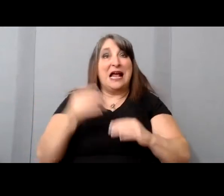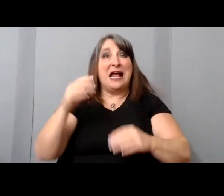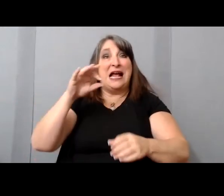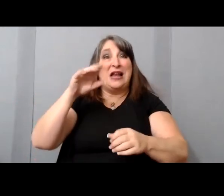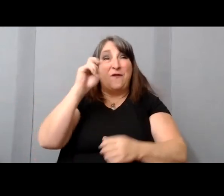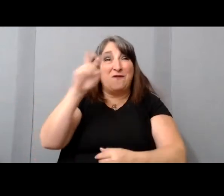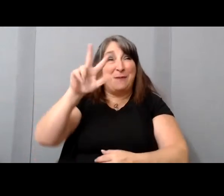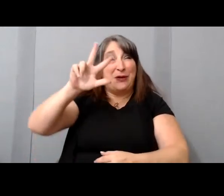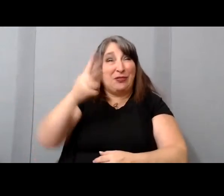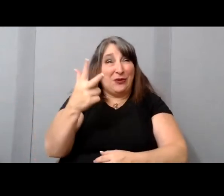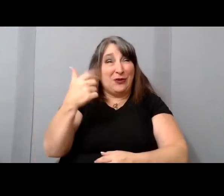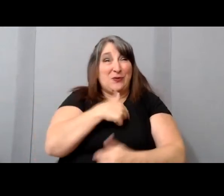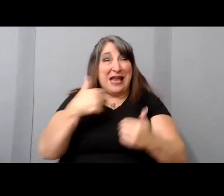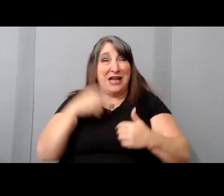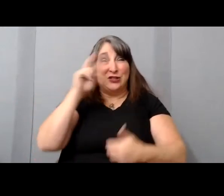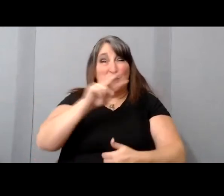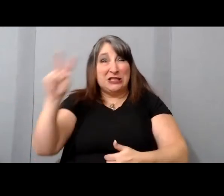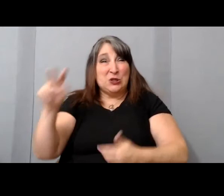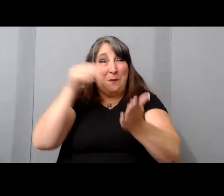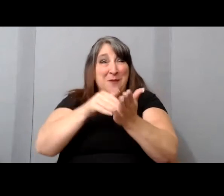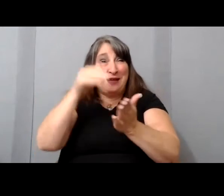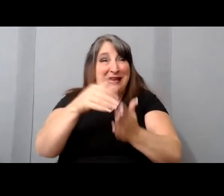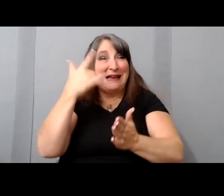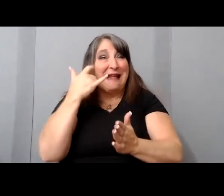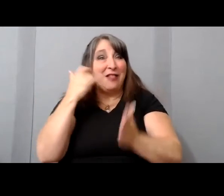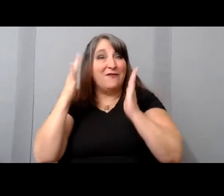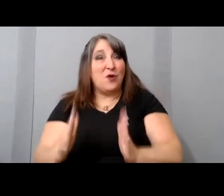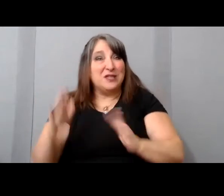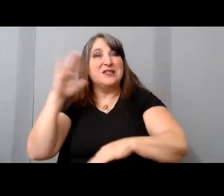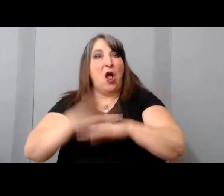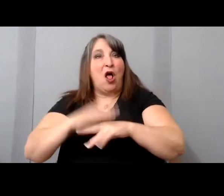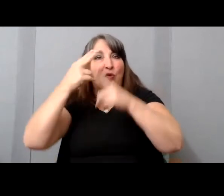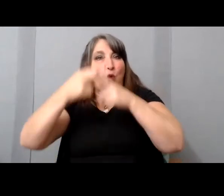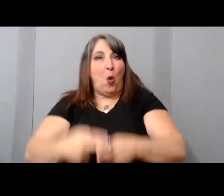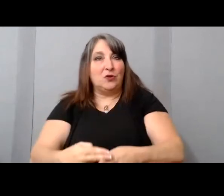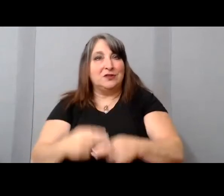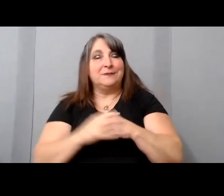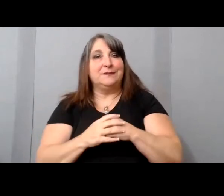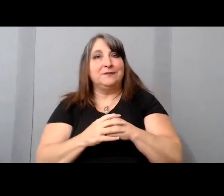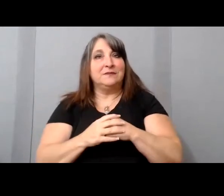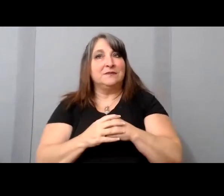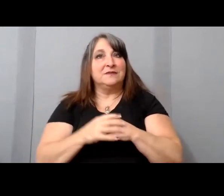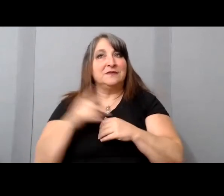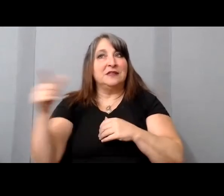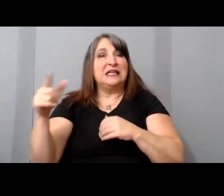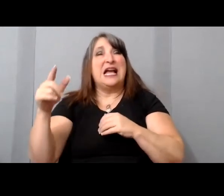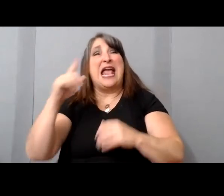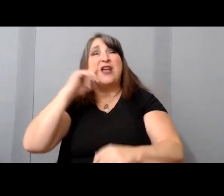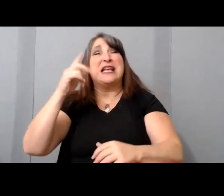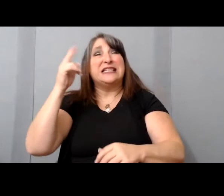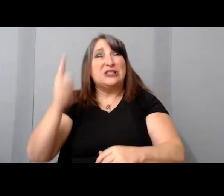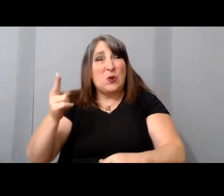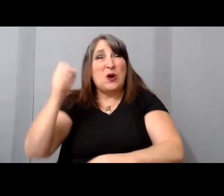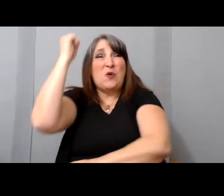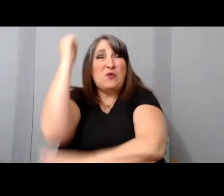than 22 million Californians on the rolls. By far a state historic record. More